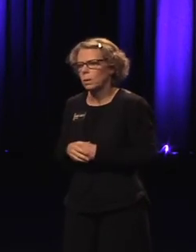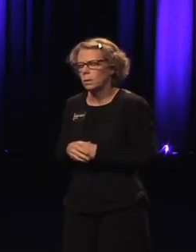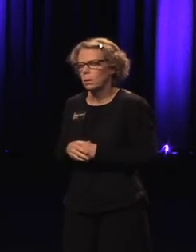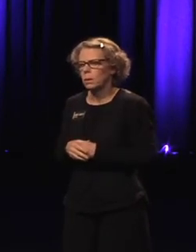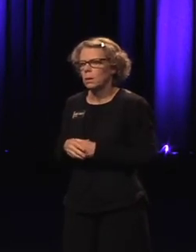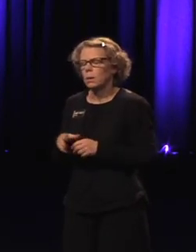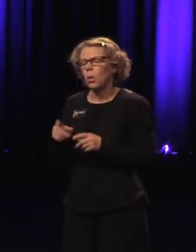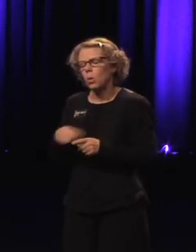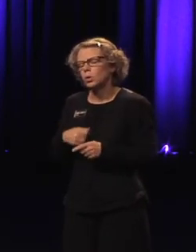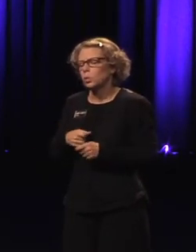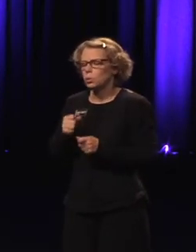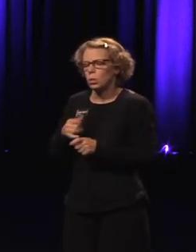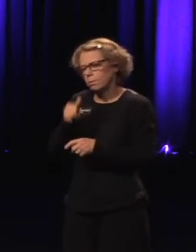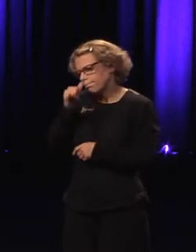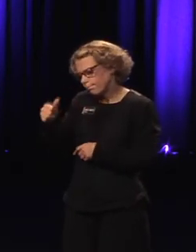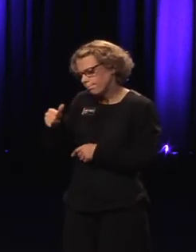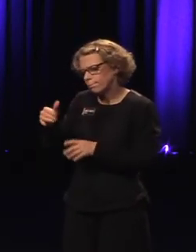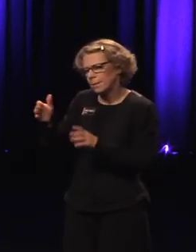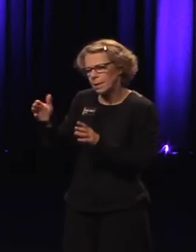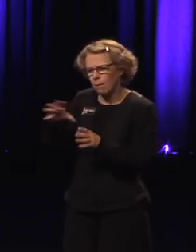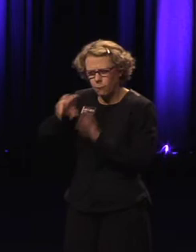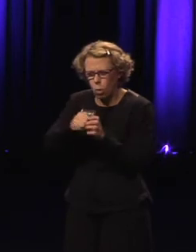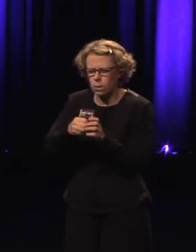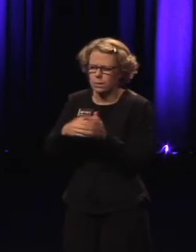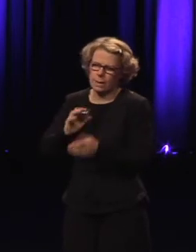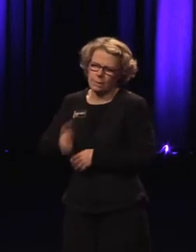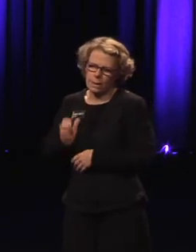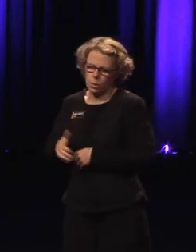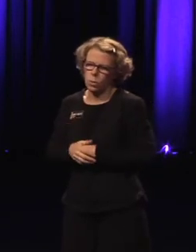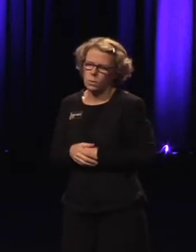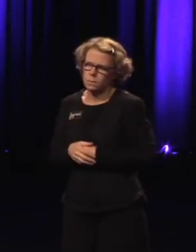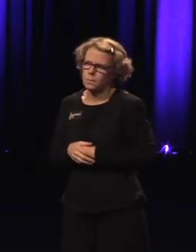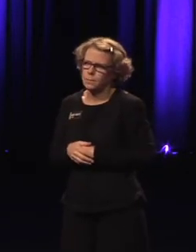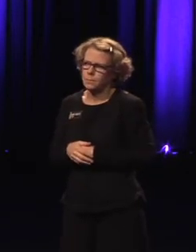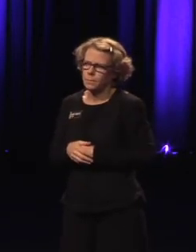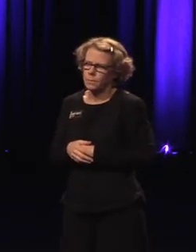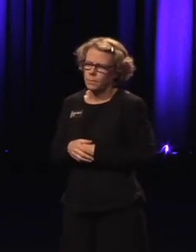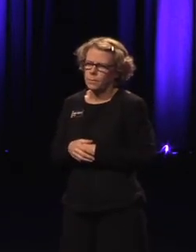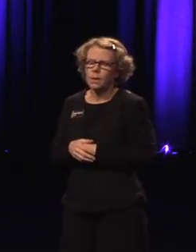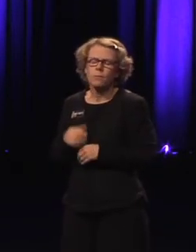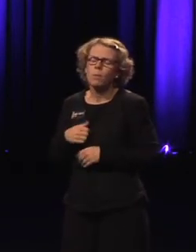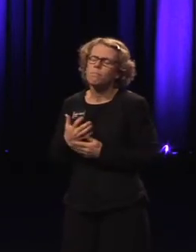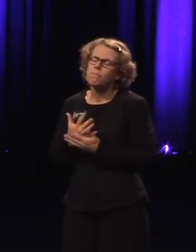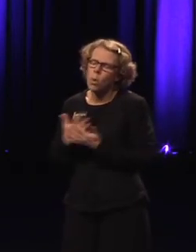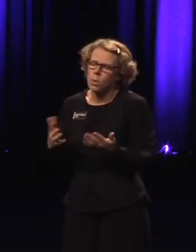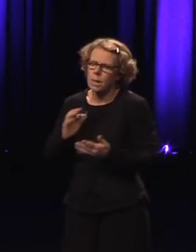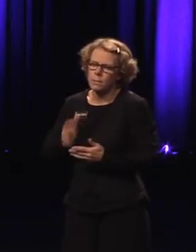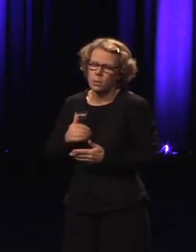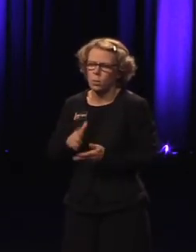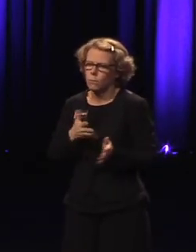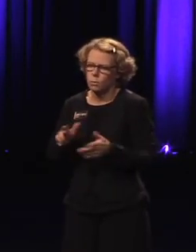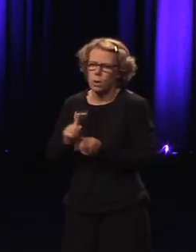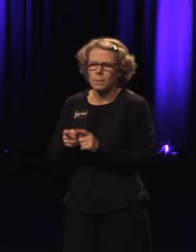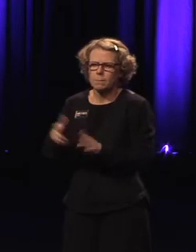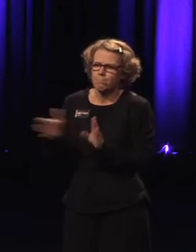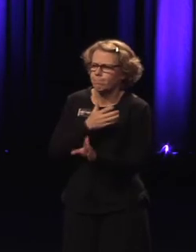violence against women. Because clearly if a woman is being beaten up at a home, she cannot